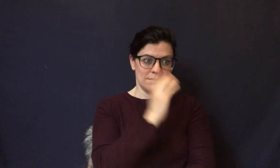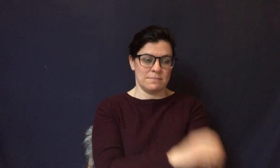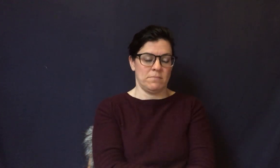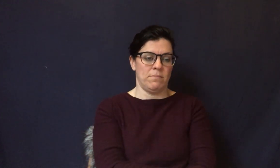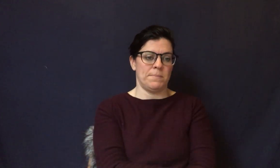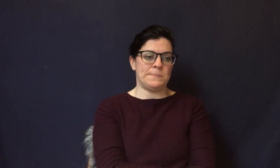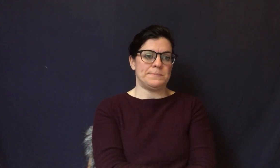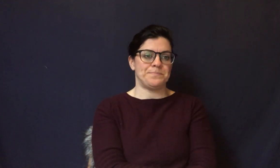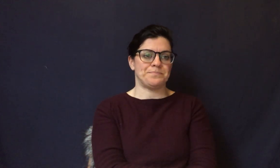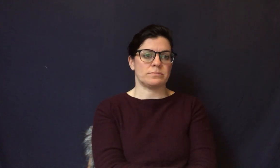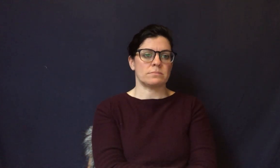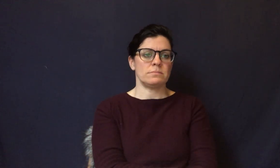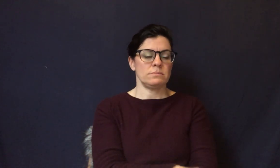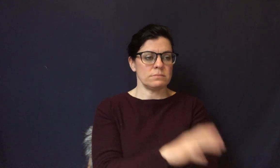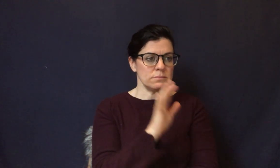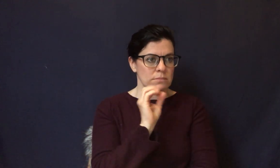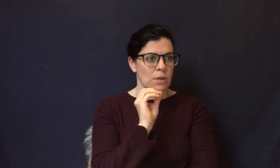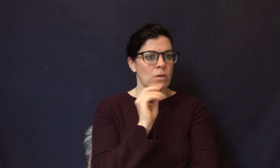All right.